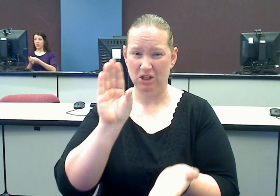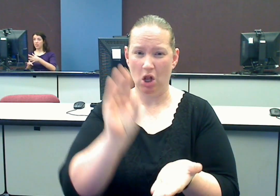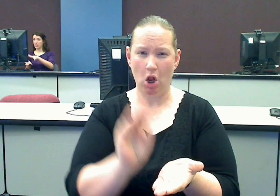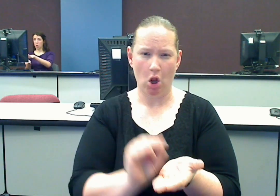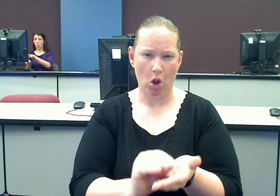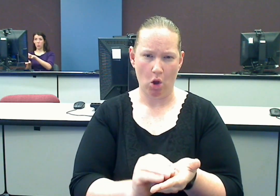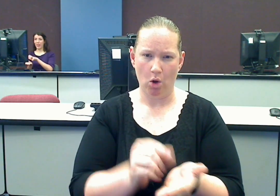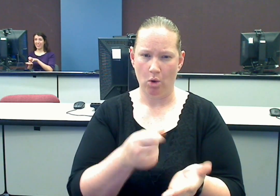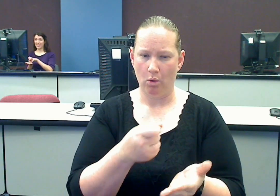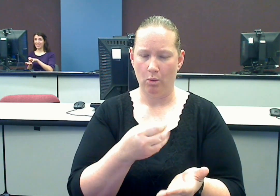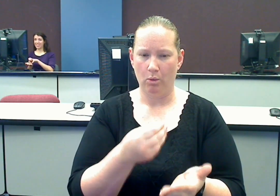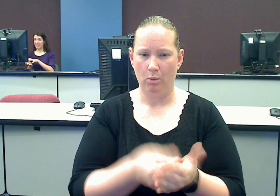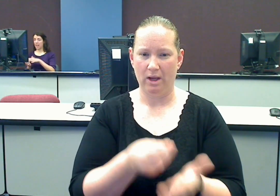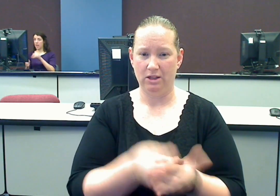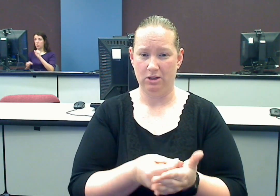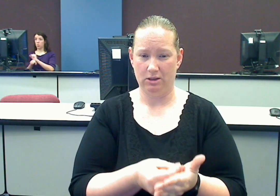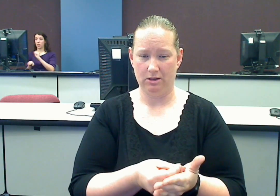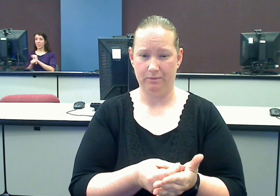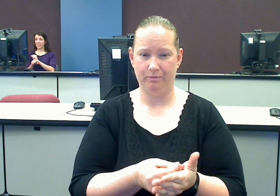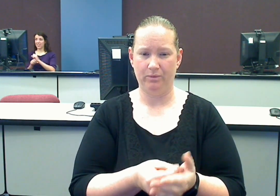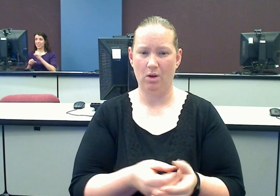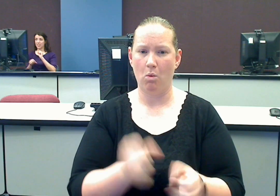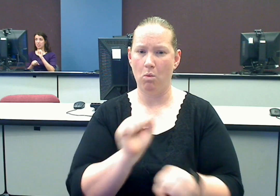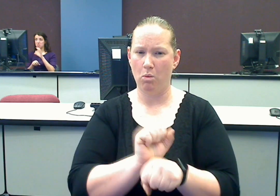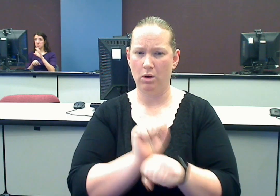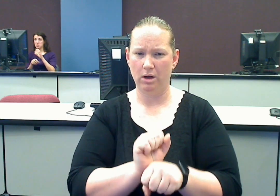conditions. In 1900, for example,